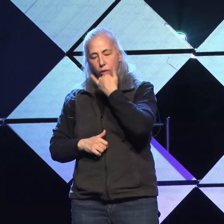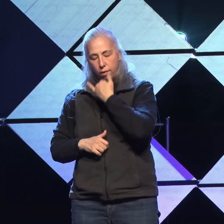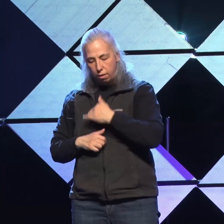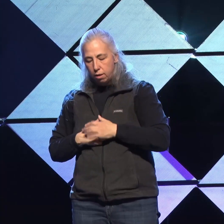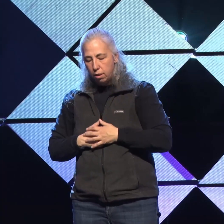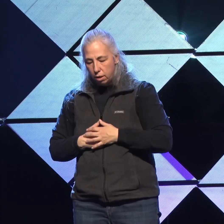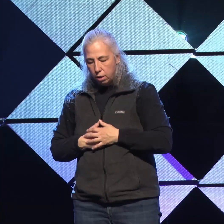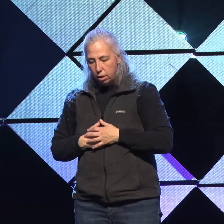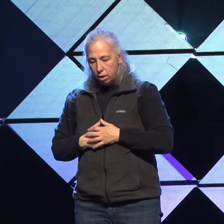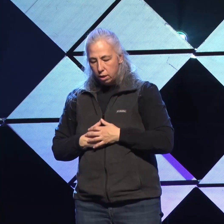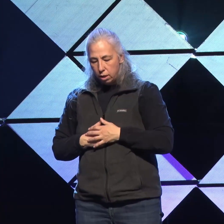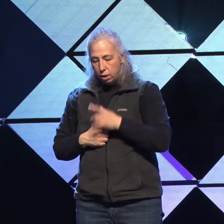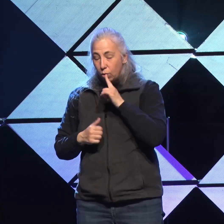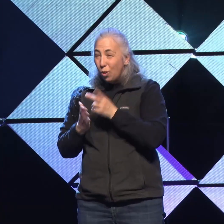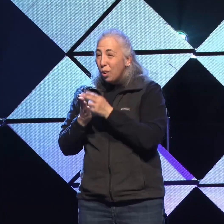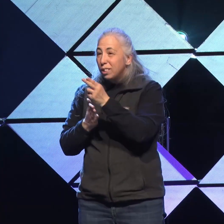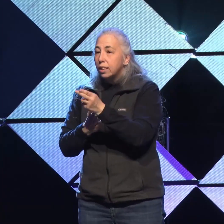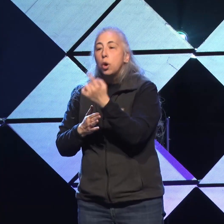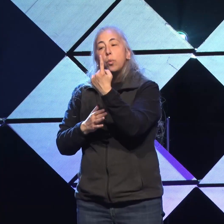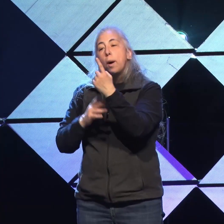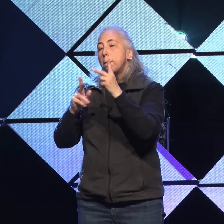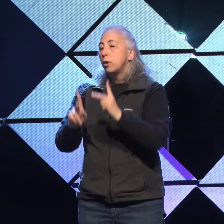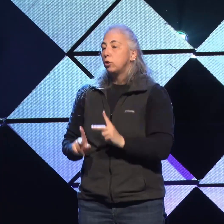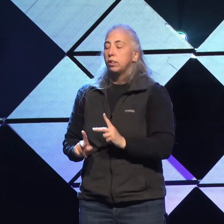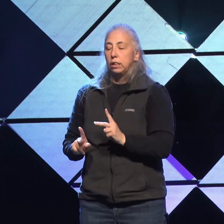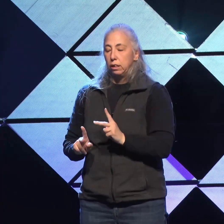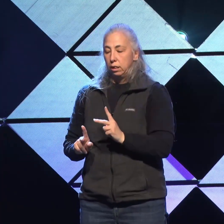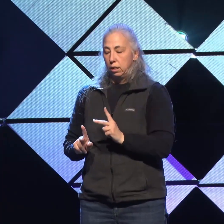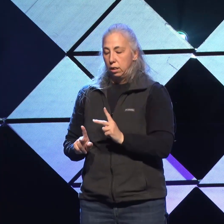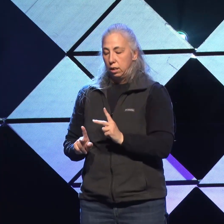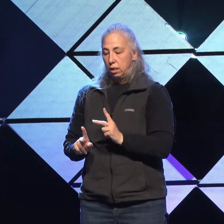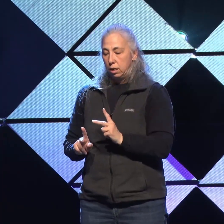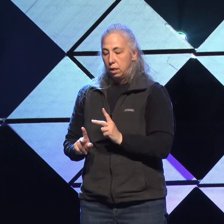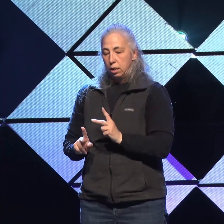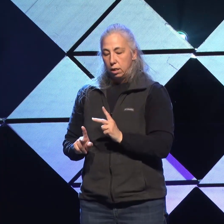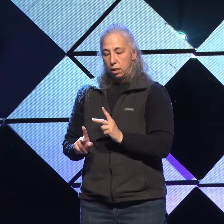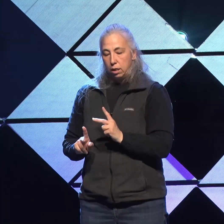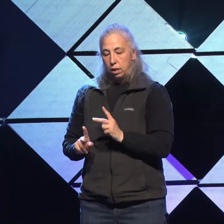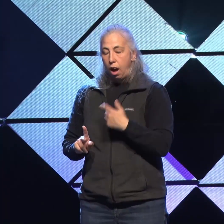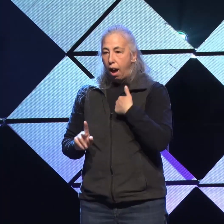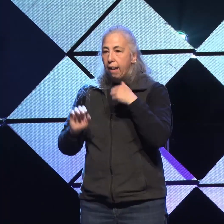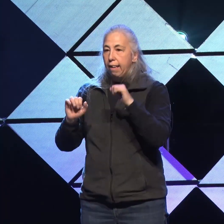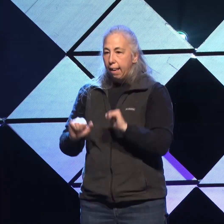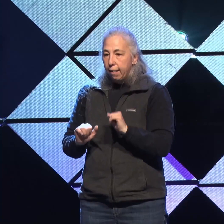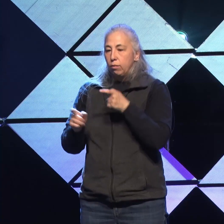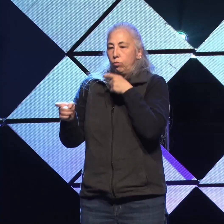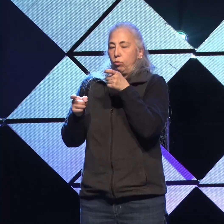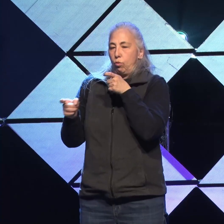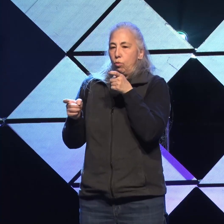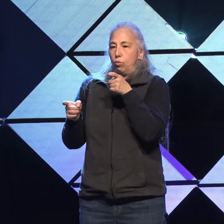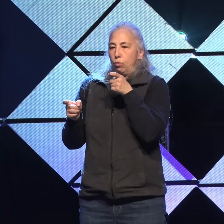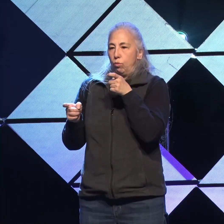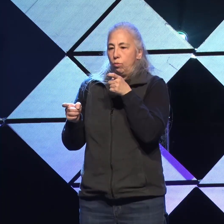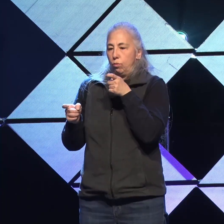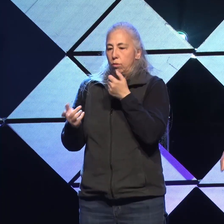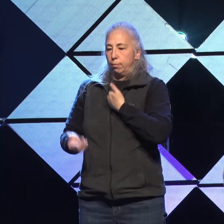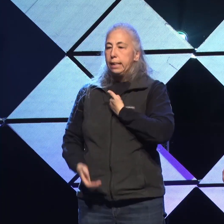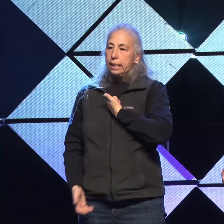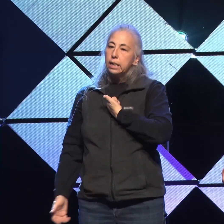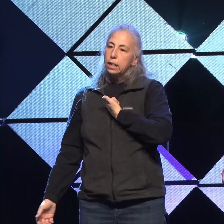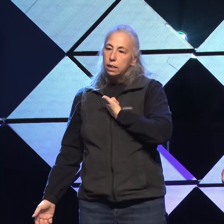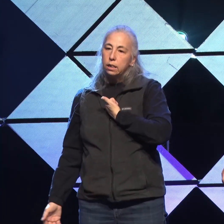There's only one person whose depravity I have full access to, and that person is